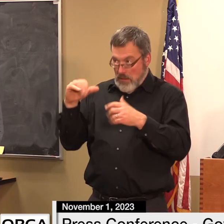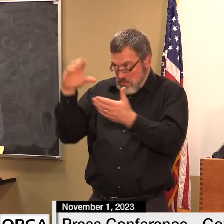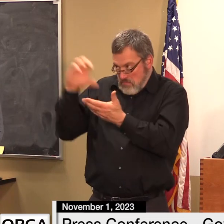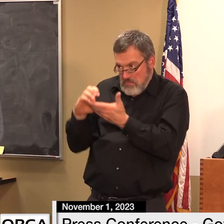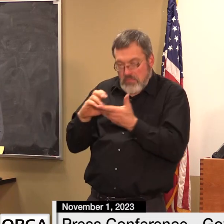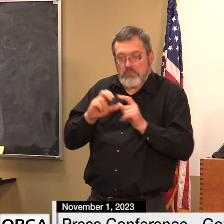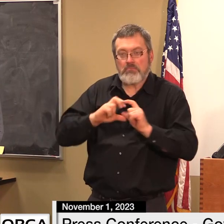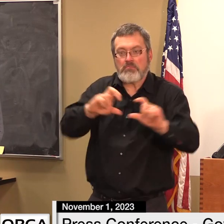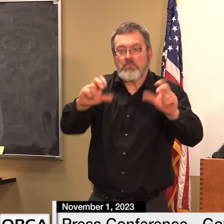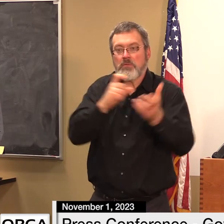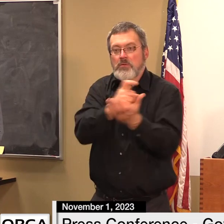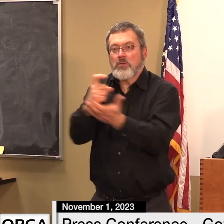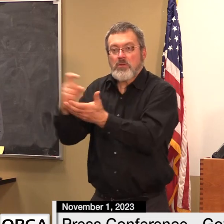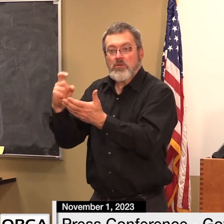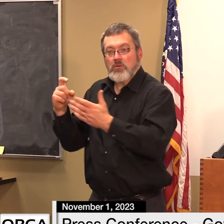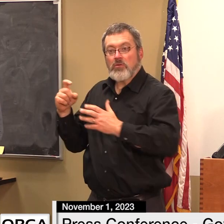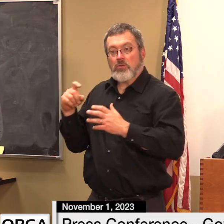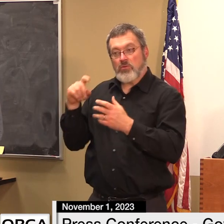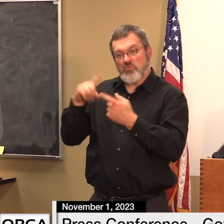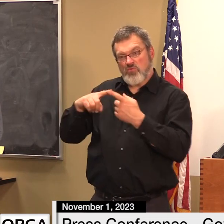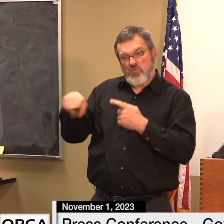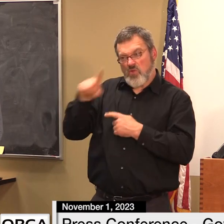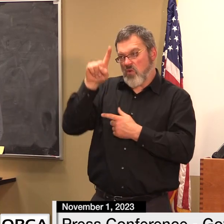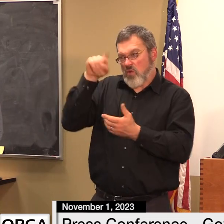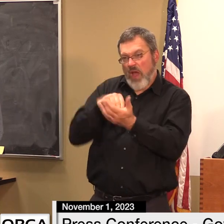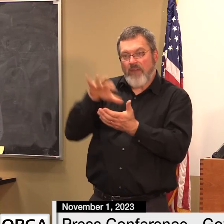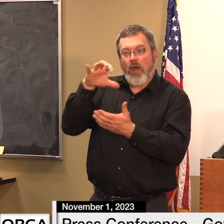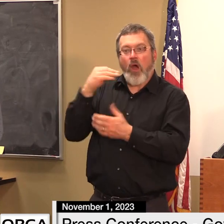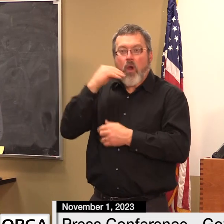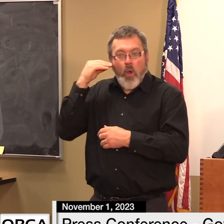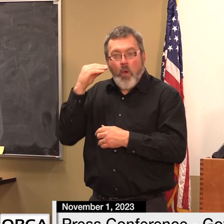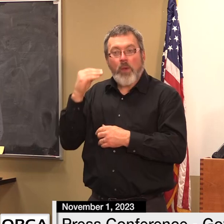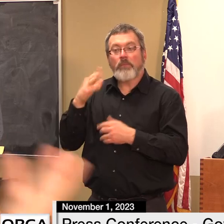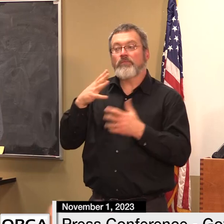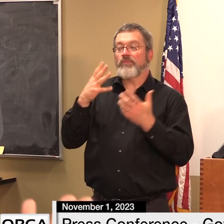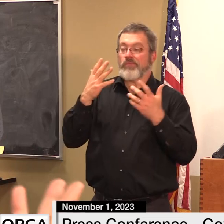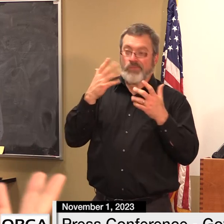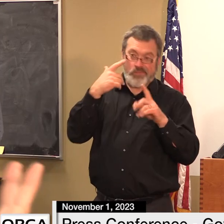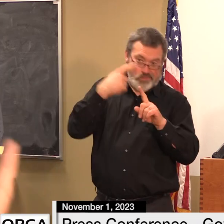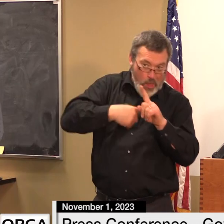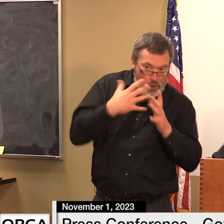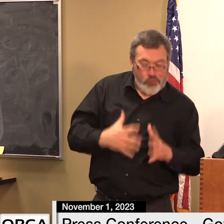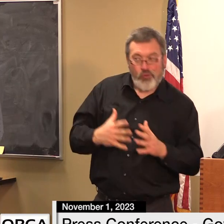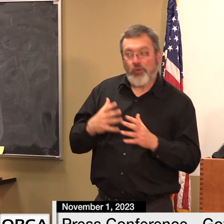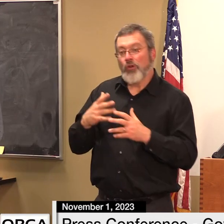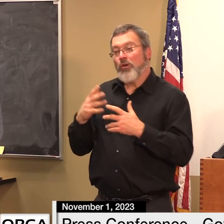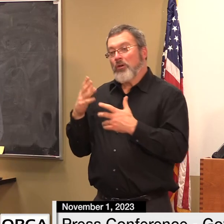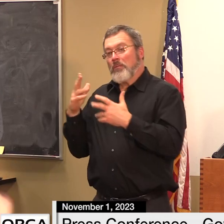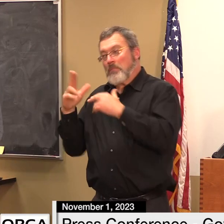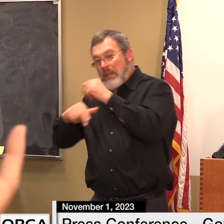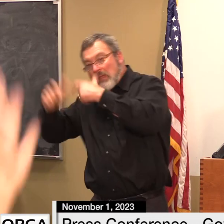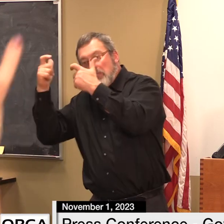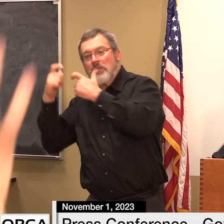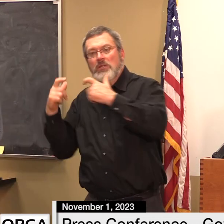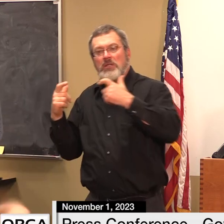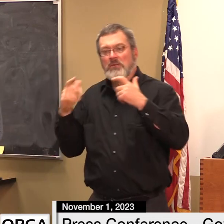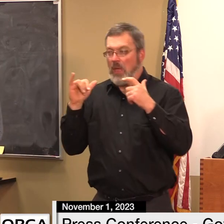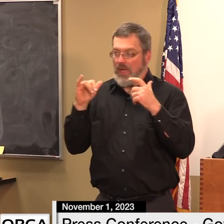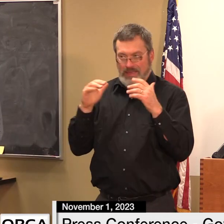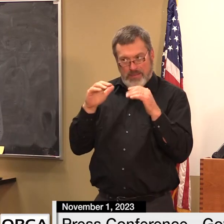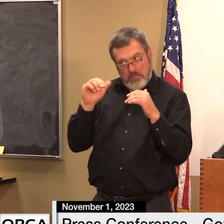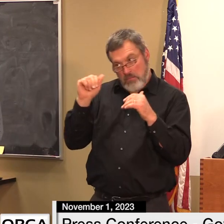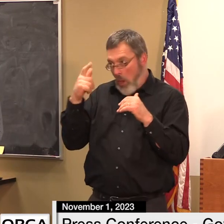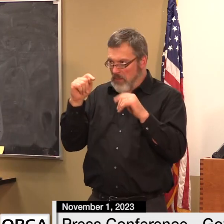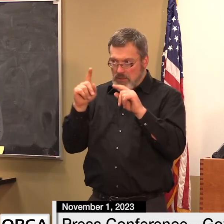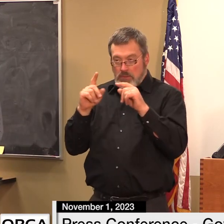1,500 homes, both owner-occupied and rental units, including large multifamily apartment buildings. The Vermont